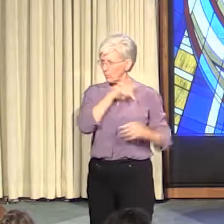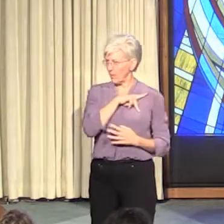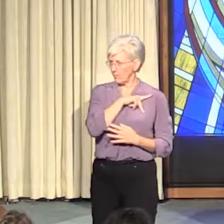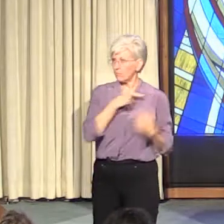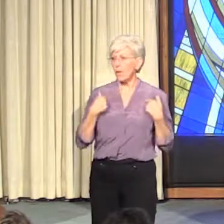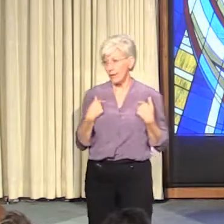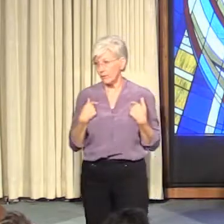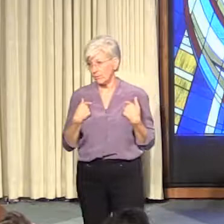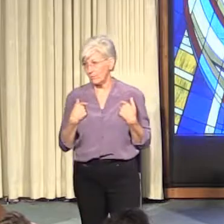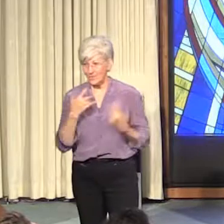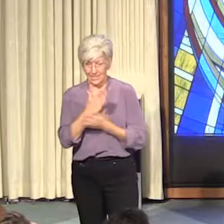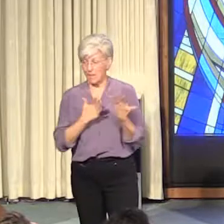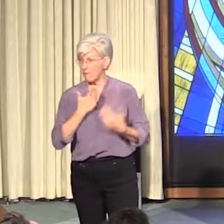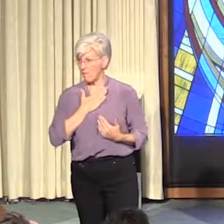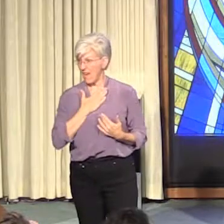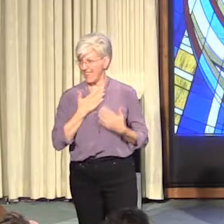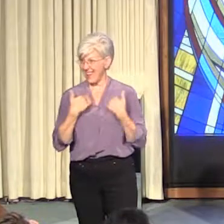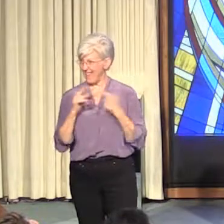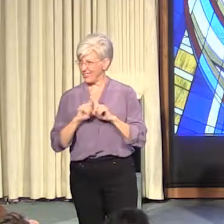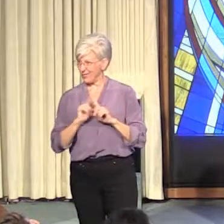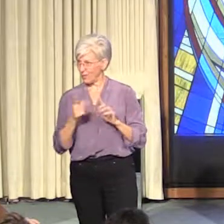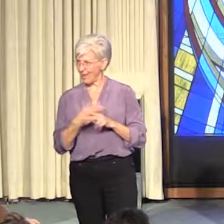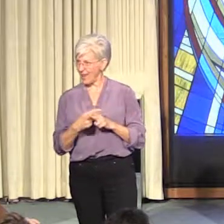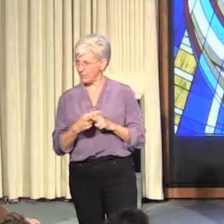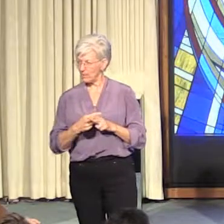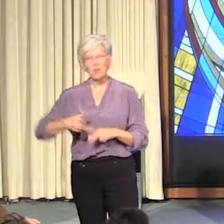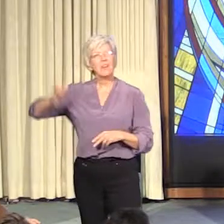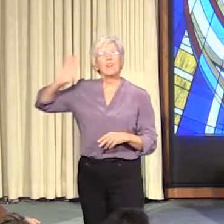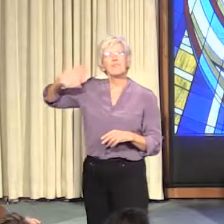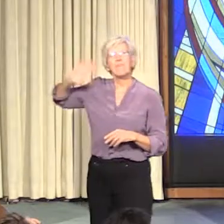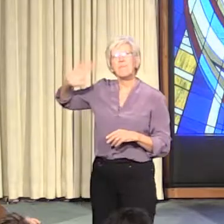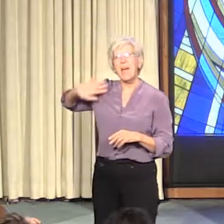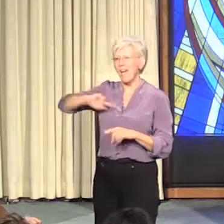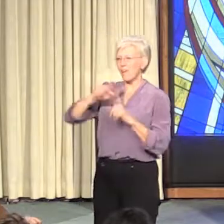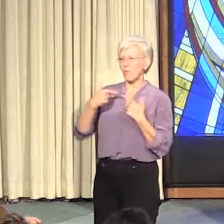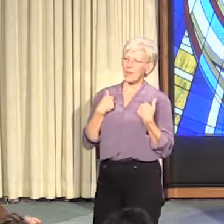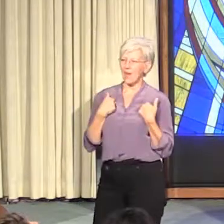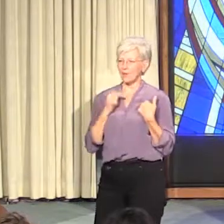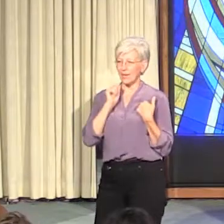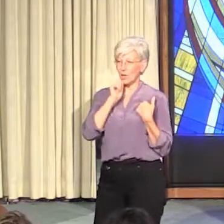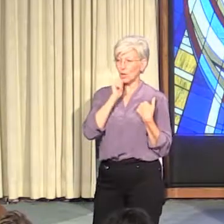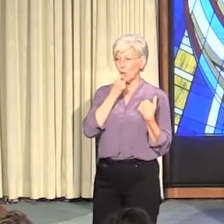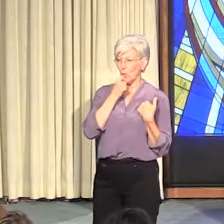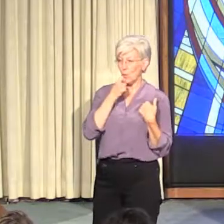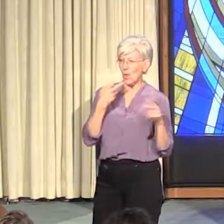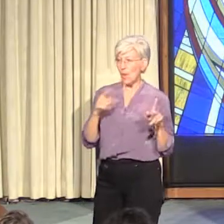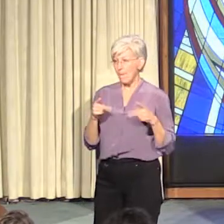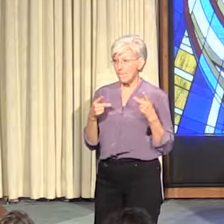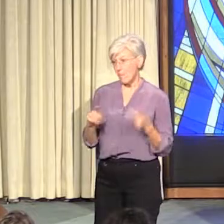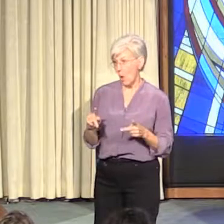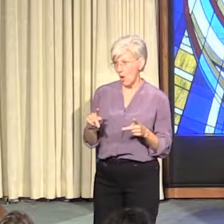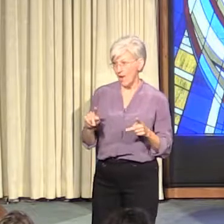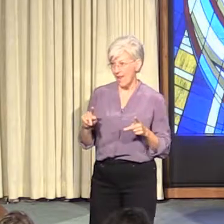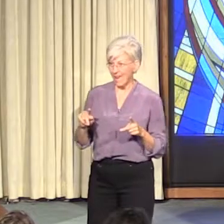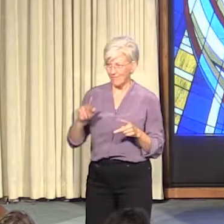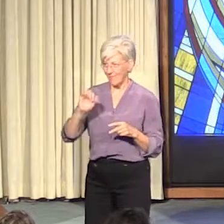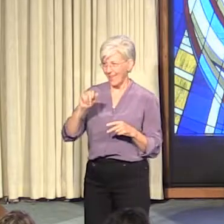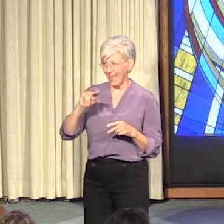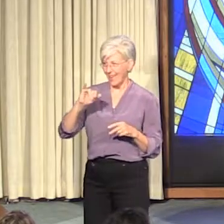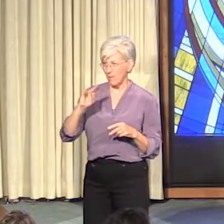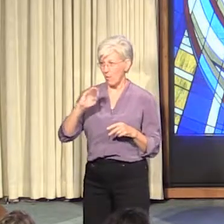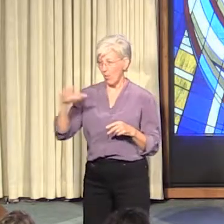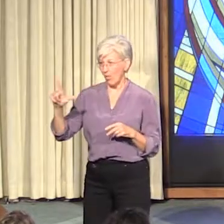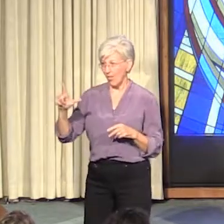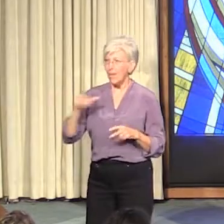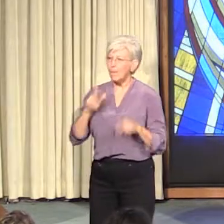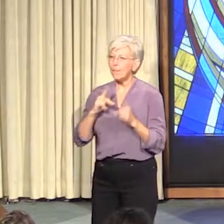names, right? Like from back when I was you know, kind of a cool party animal, and everybody called me CP. Some